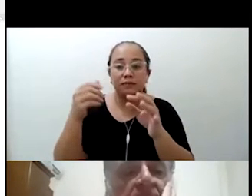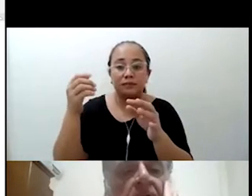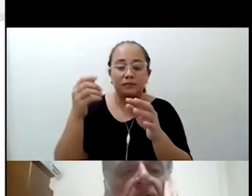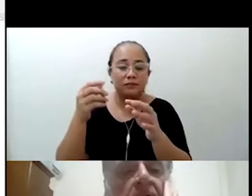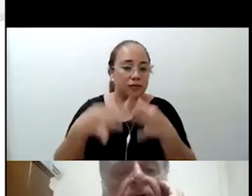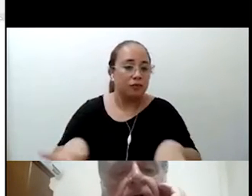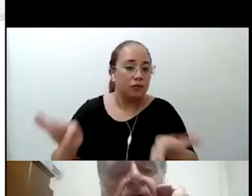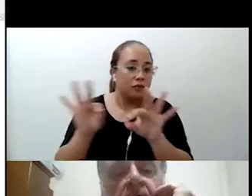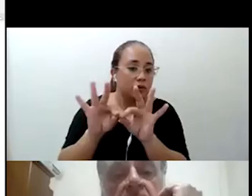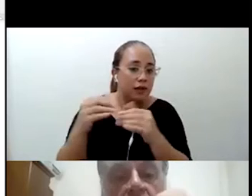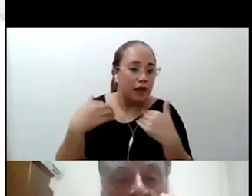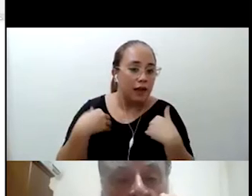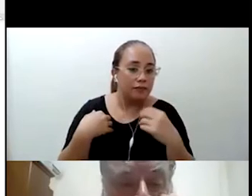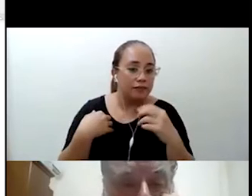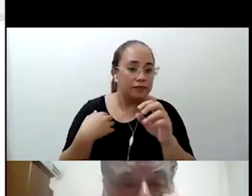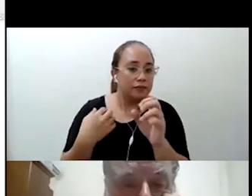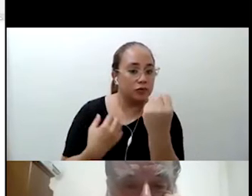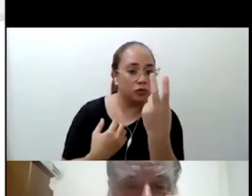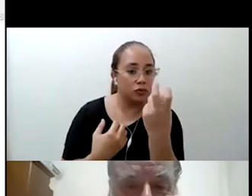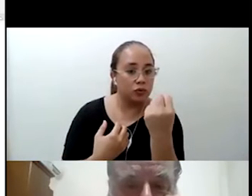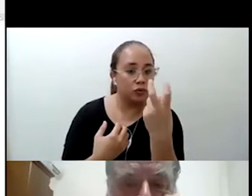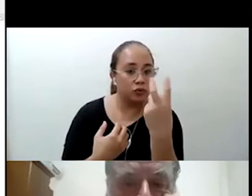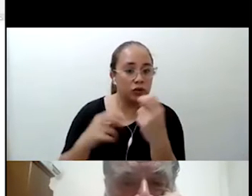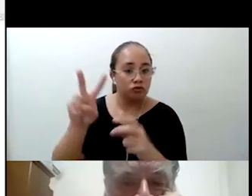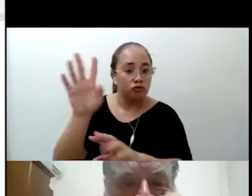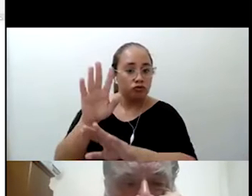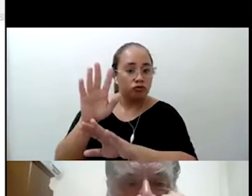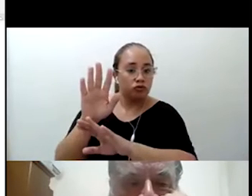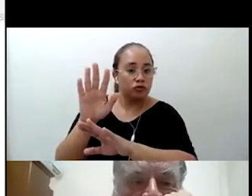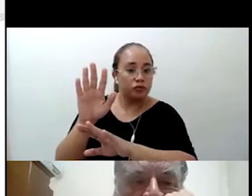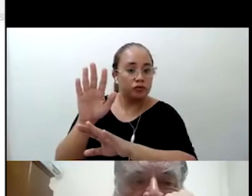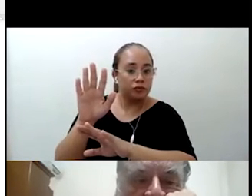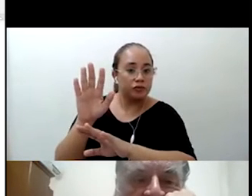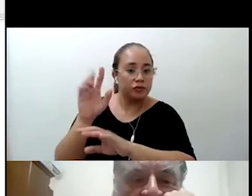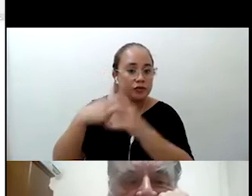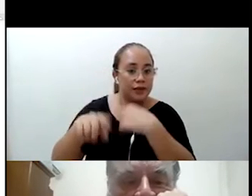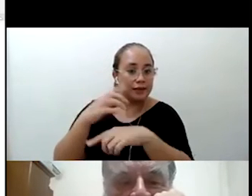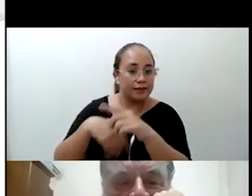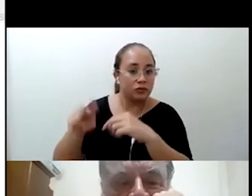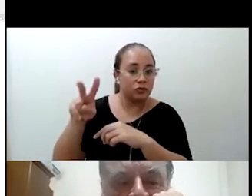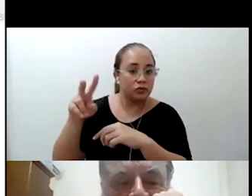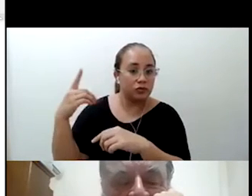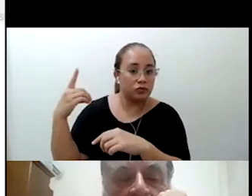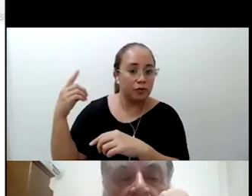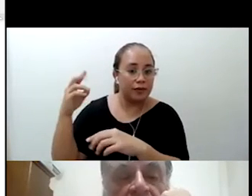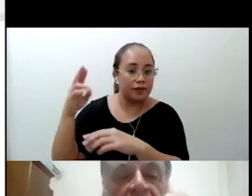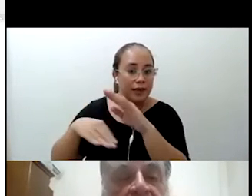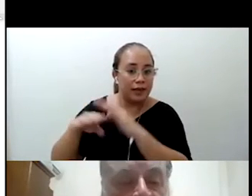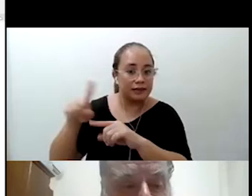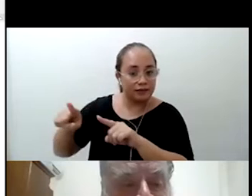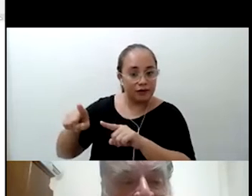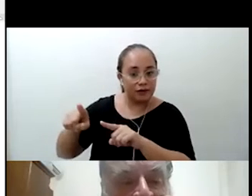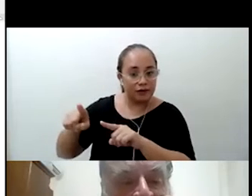So if there are two signs where the location of the dominant hand is in a different location from the dominant